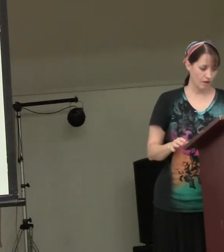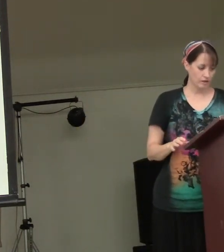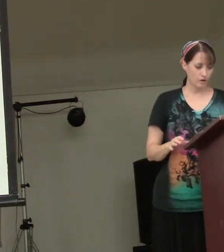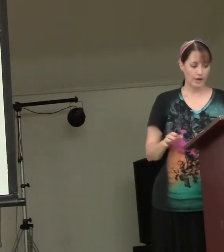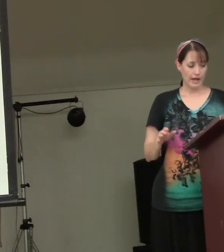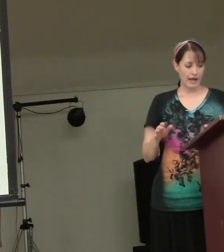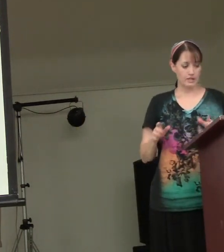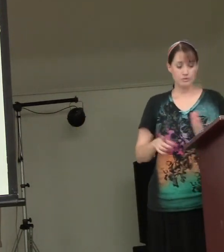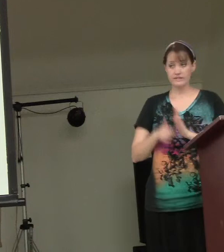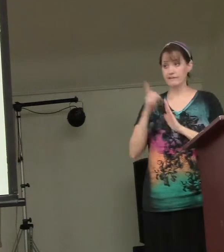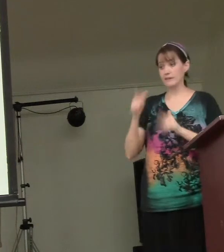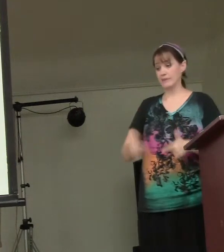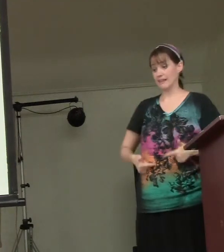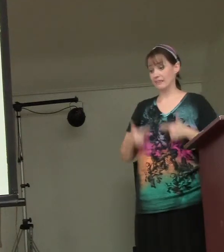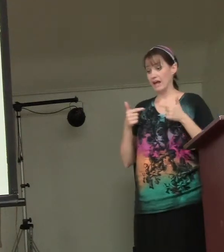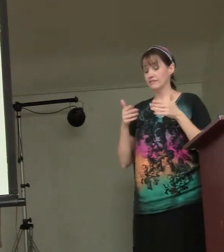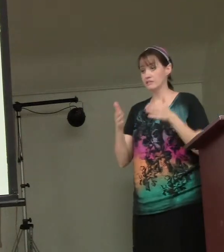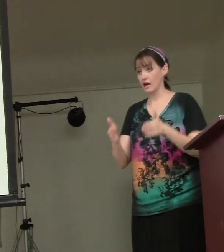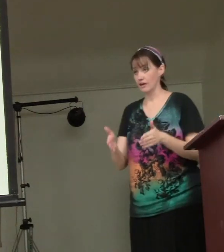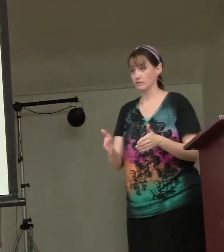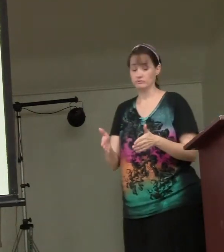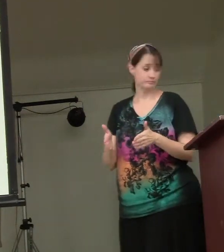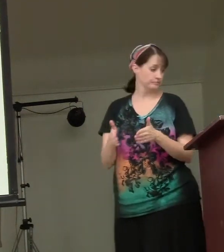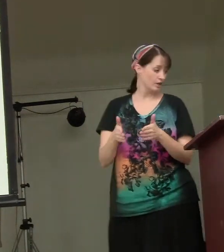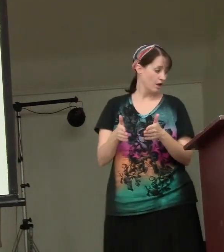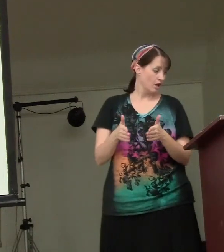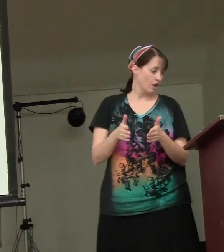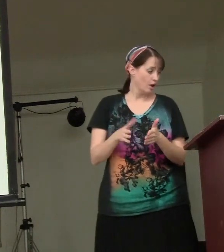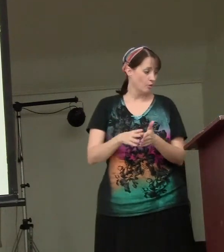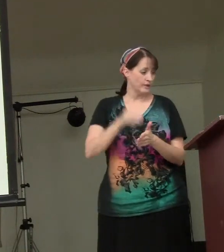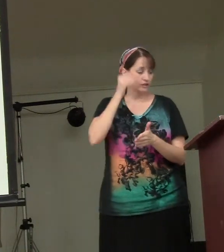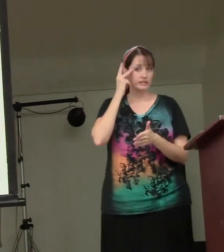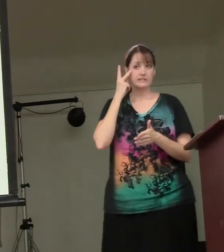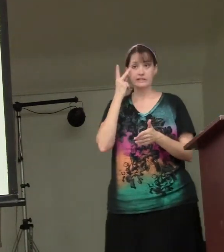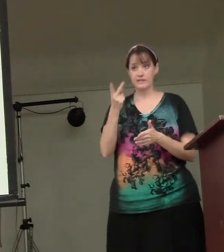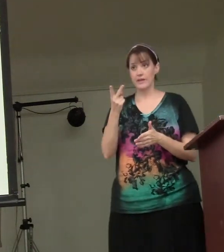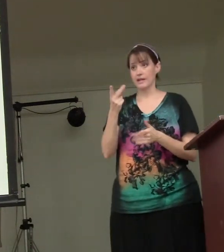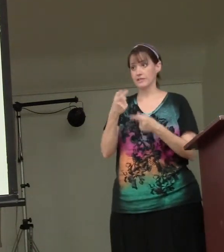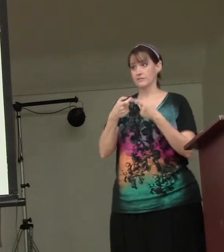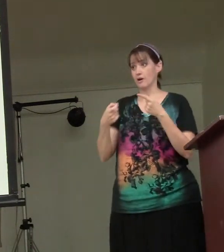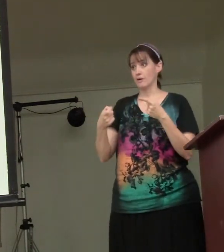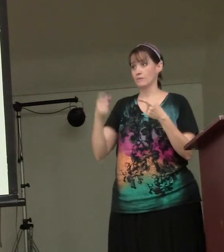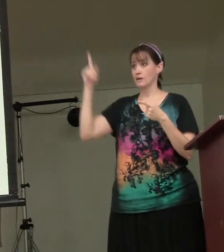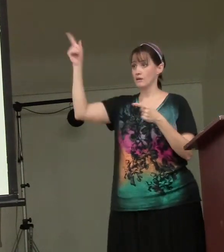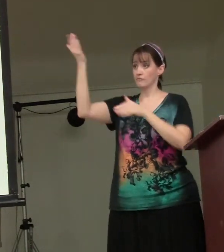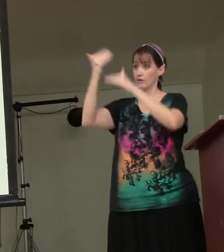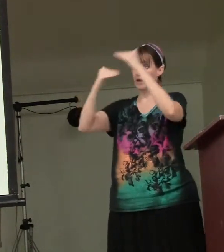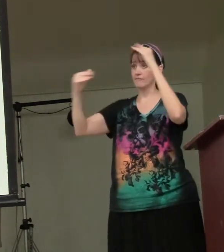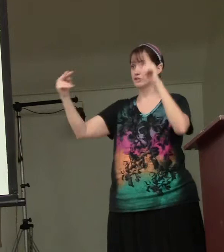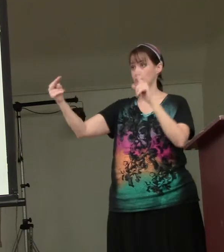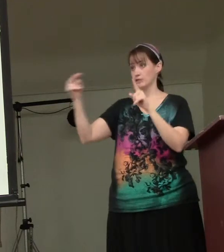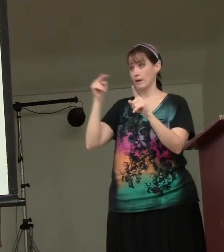You know, as we develop that lifestyle, we learn to see things from heaven's